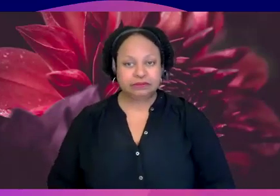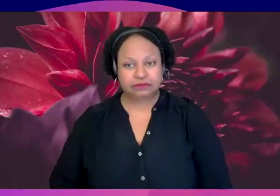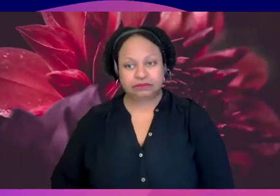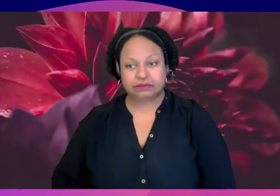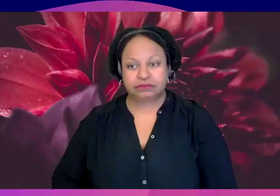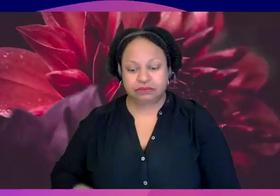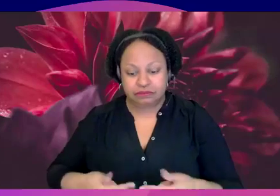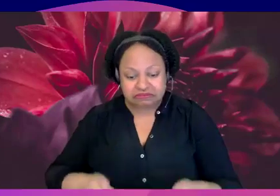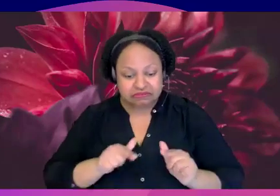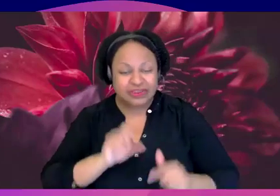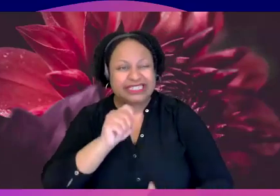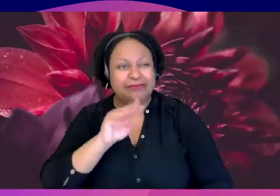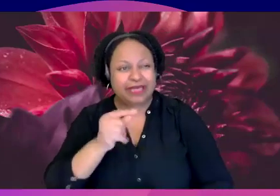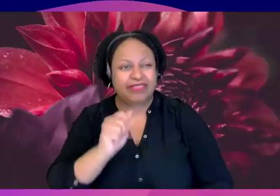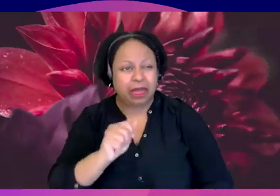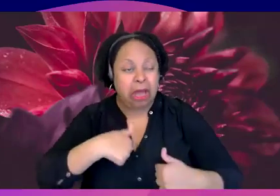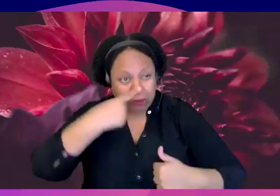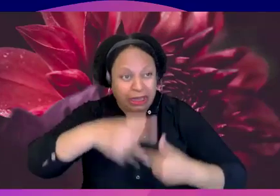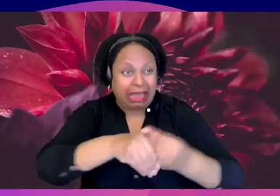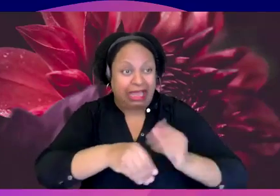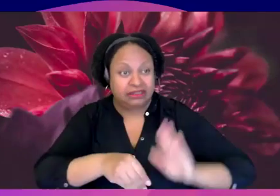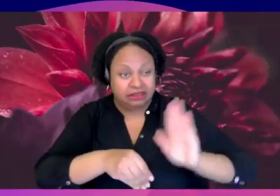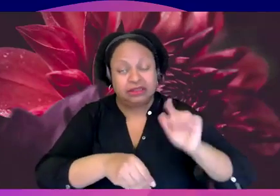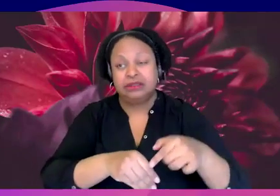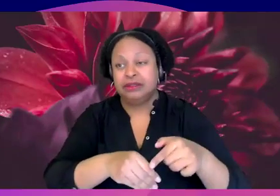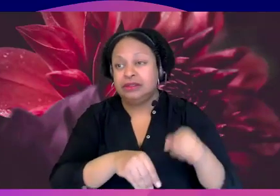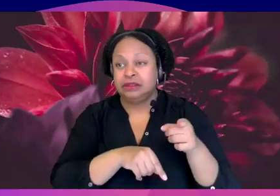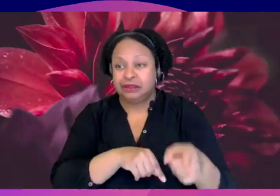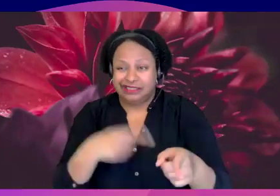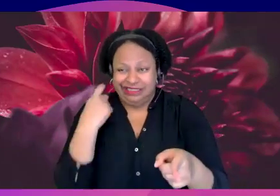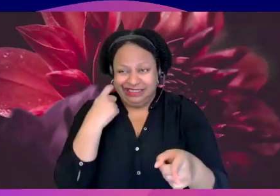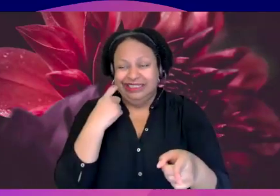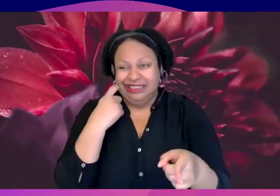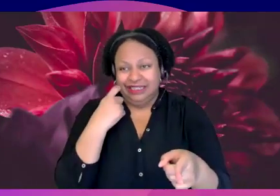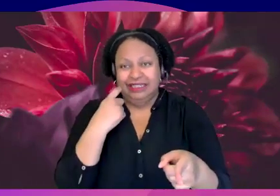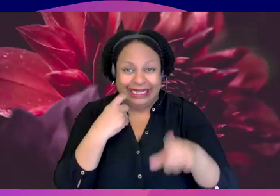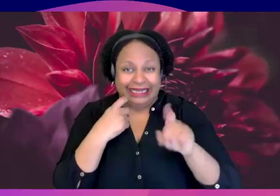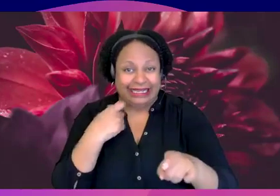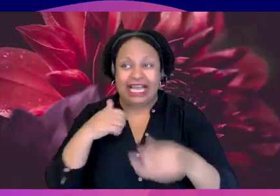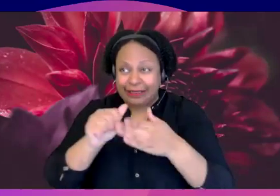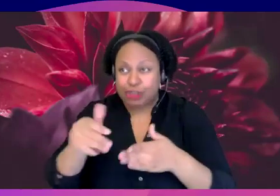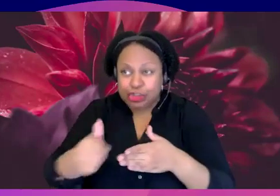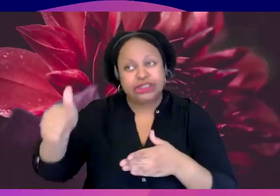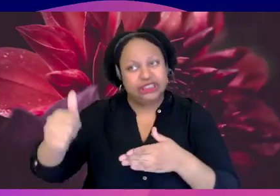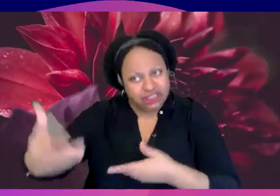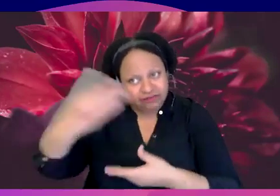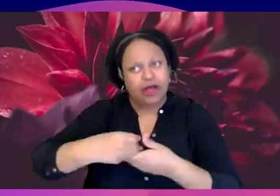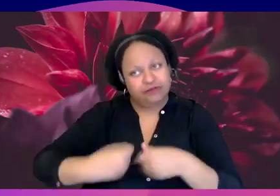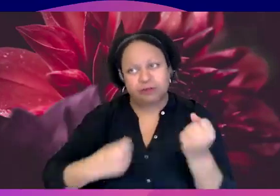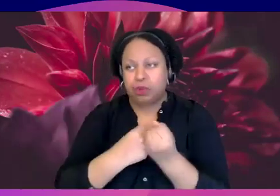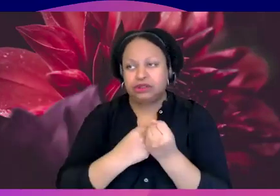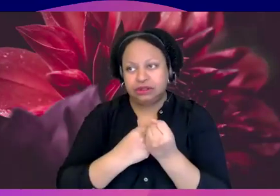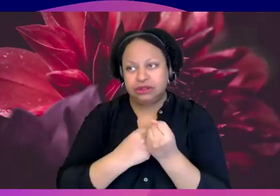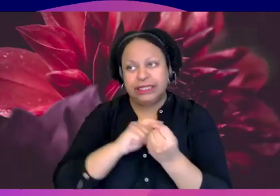Yeah, and maybe I can add to that as well, and to say, so of course, just echoing the need for leadership to be on board with this, right?